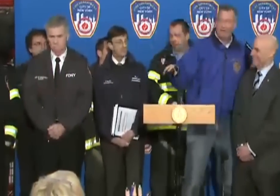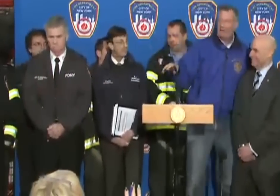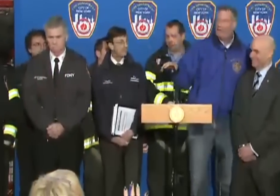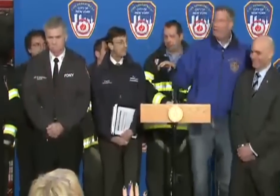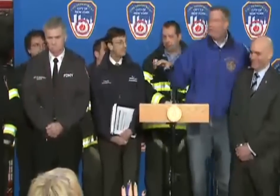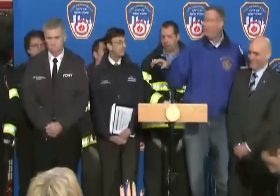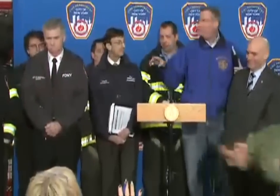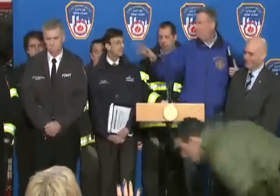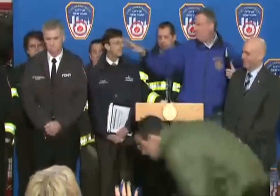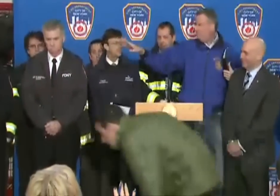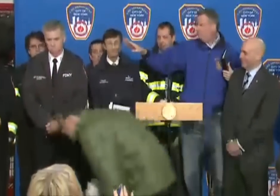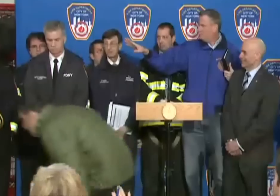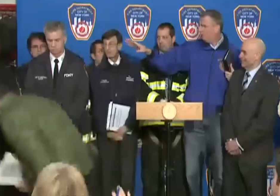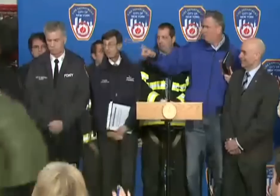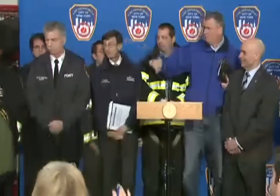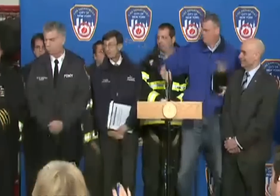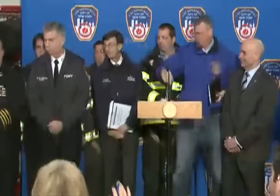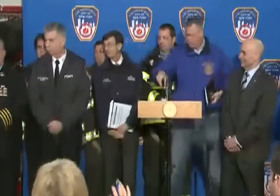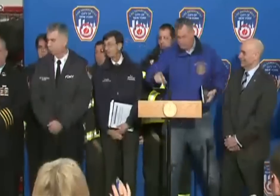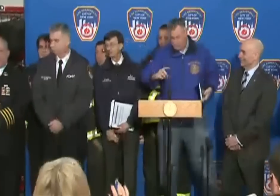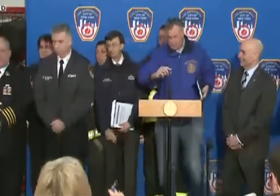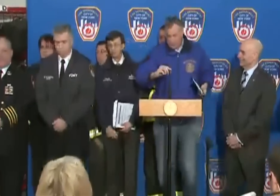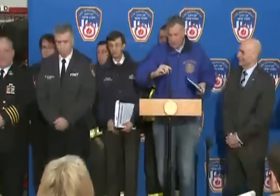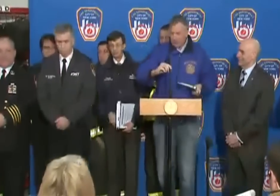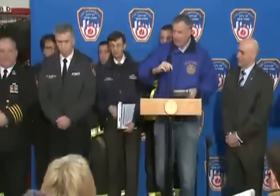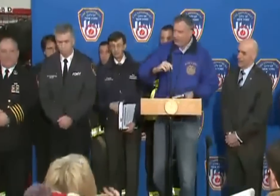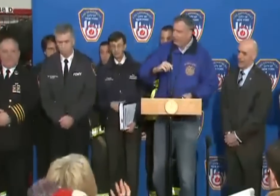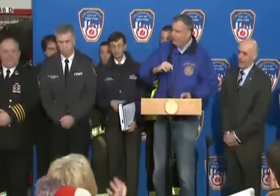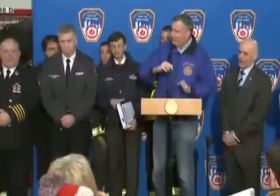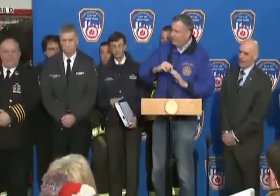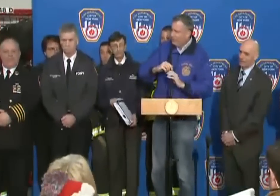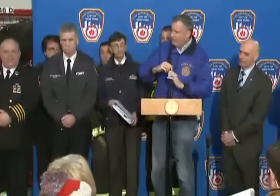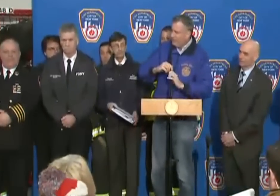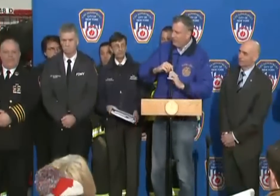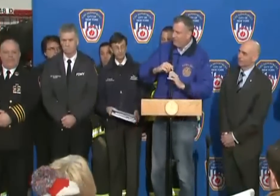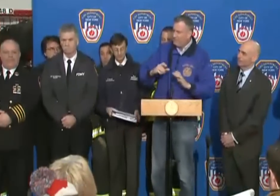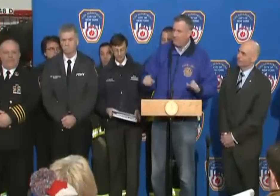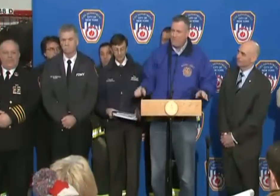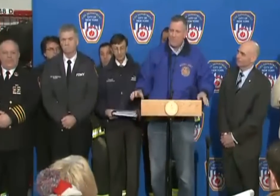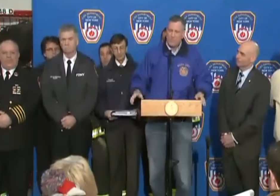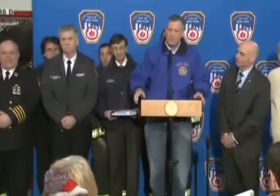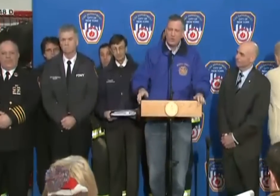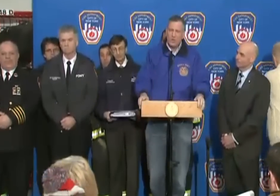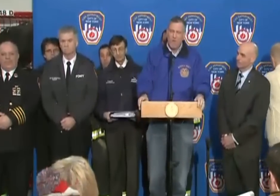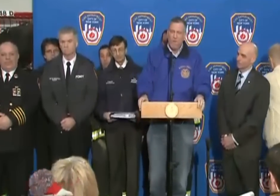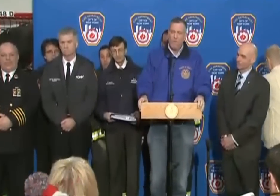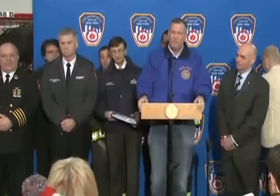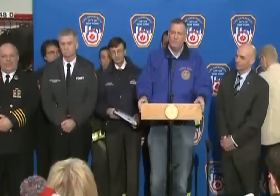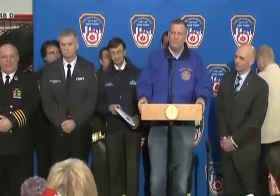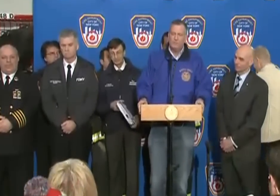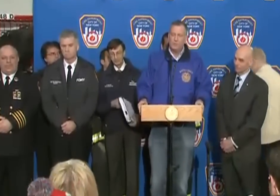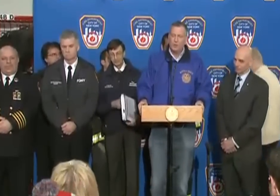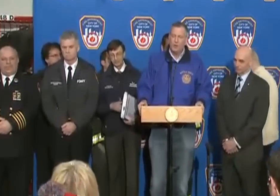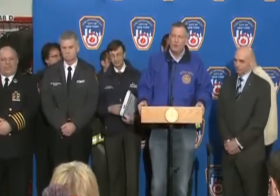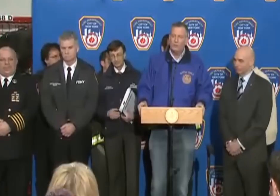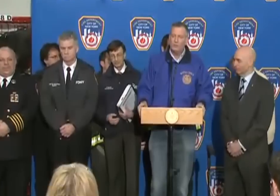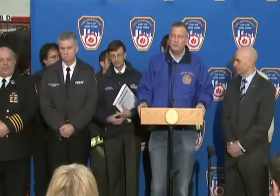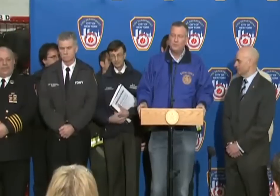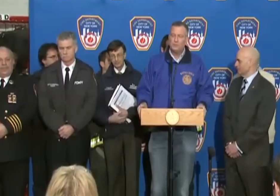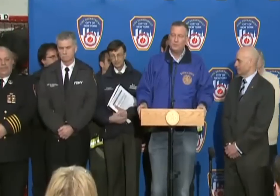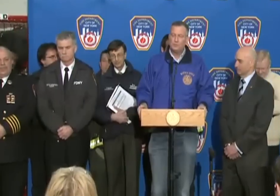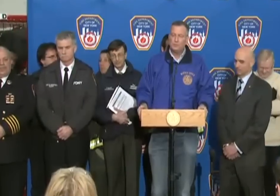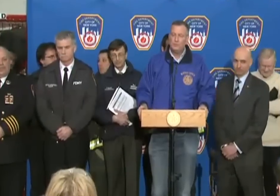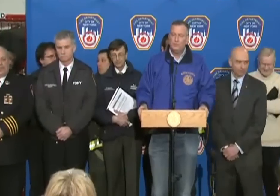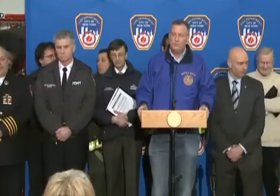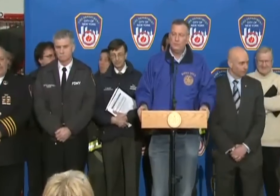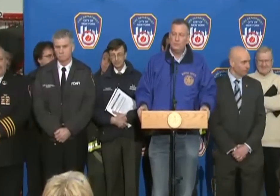to do pre-K? I just wondered if you would talk. I just wondered if, having seen the governor's whole plan for pre-K, if